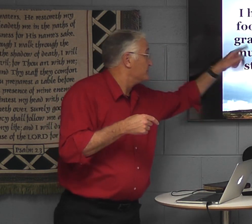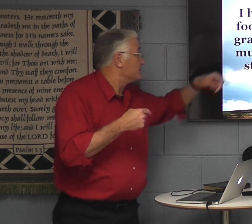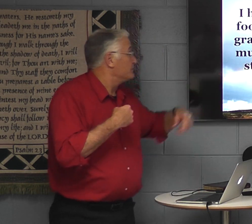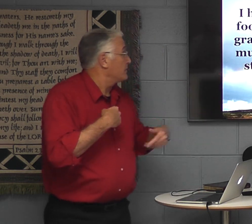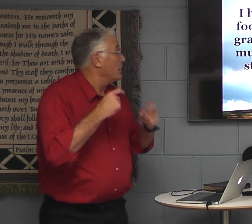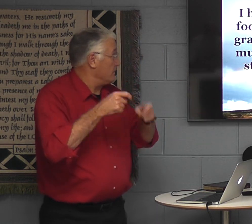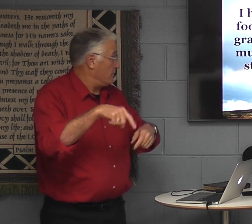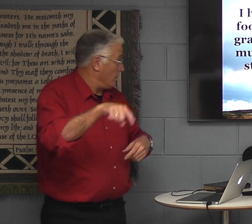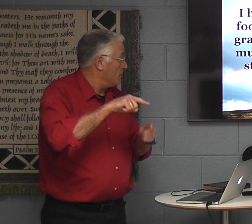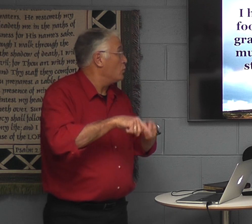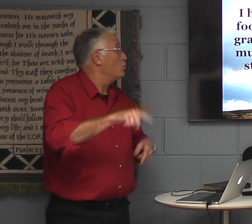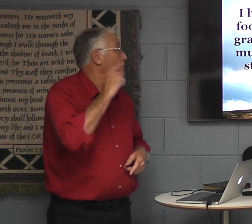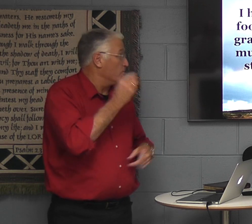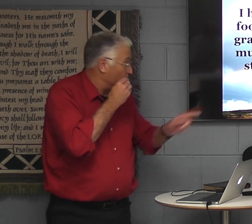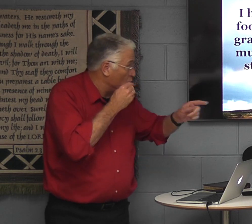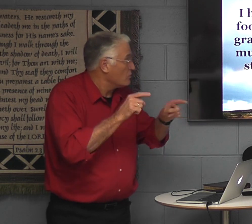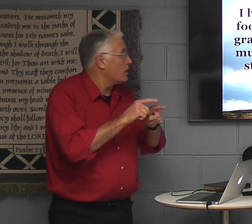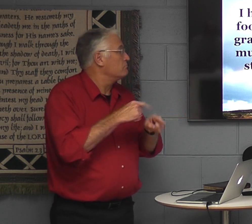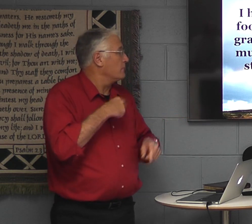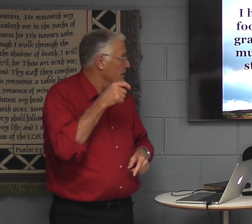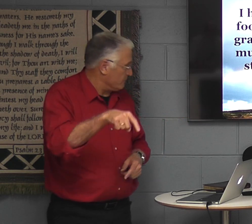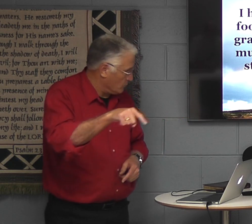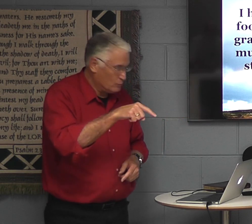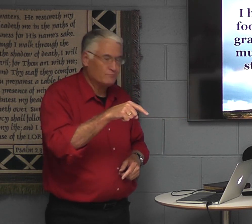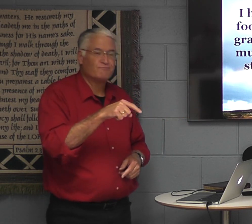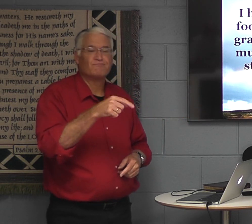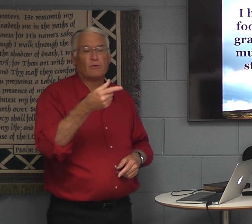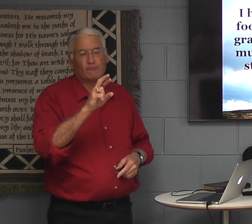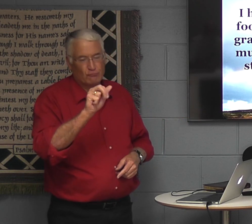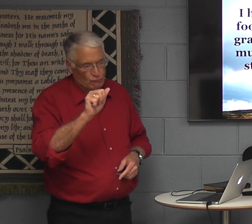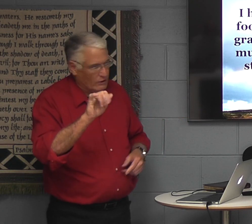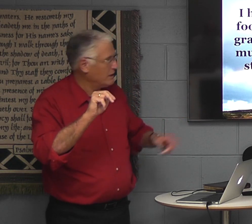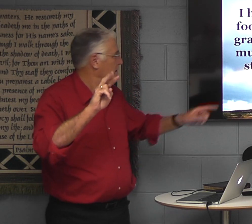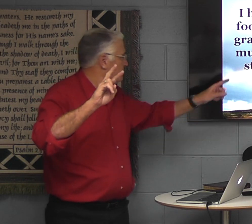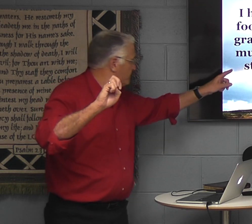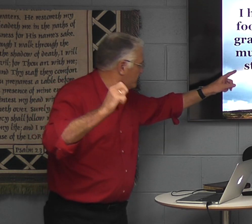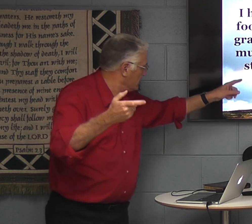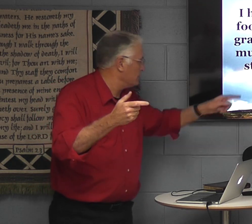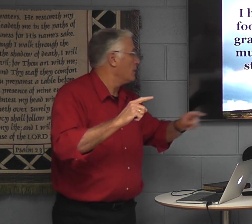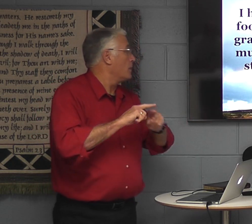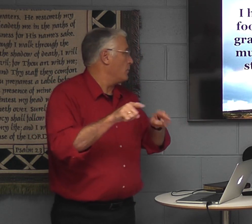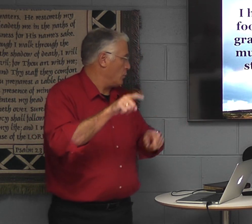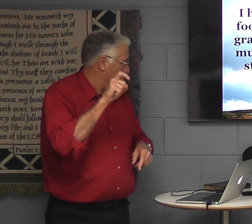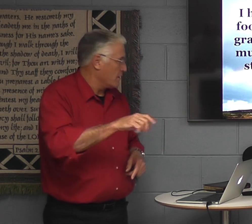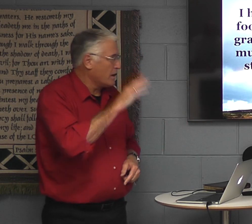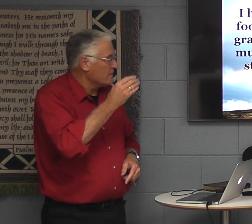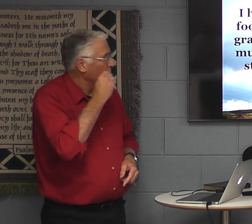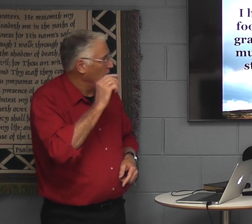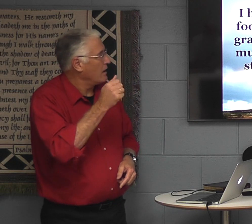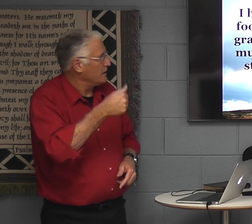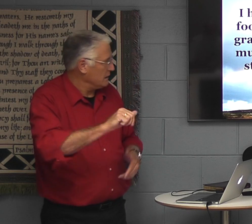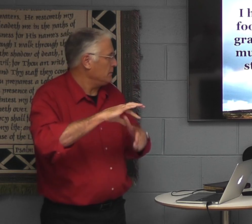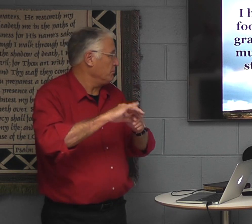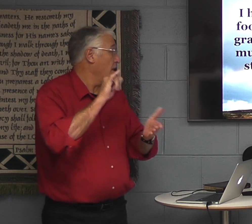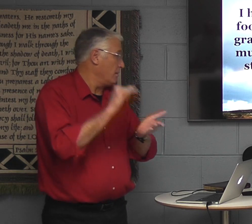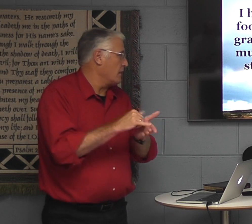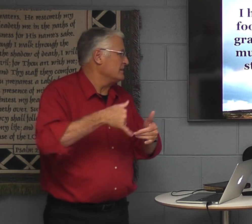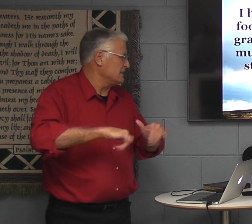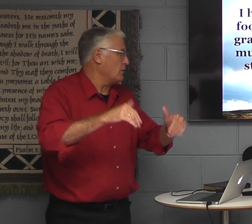So now, Genesis 9:3-4. So I've given to you for food, just as I've given you grain and vegetables, but you must never eat the meat that still